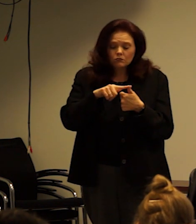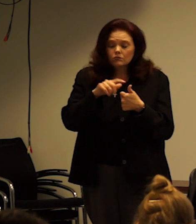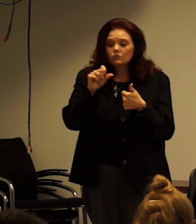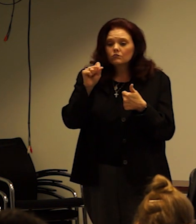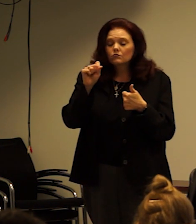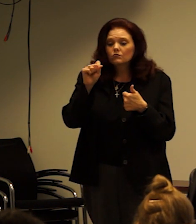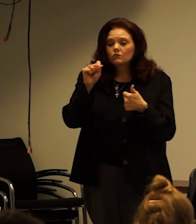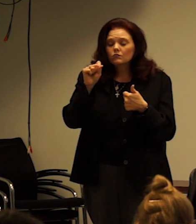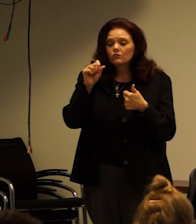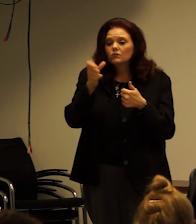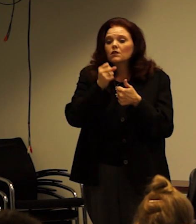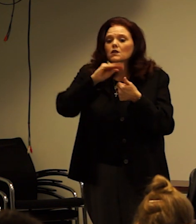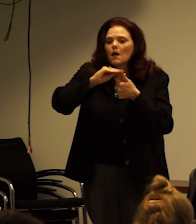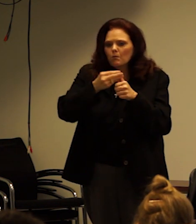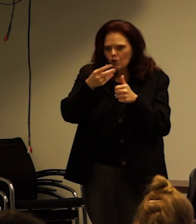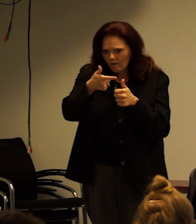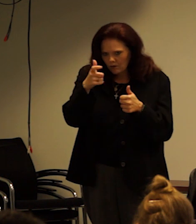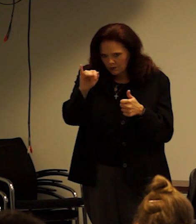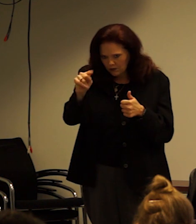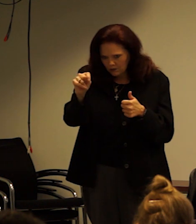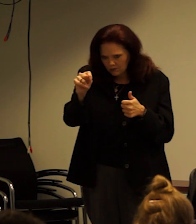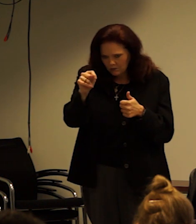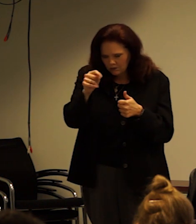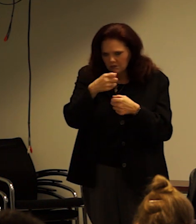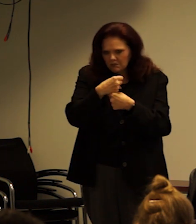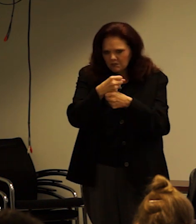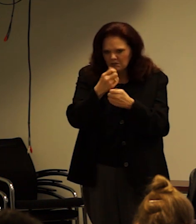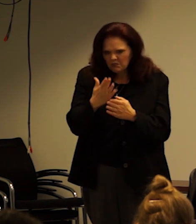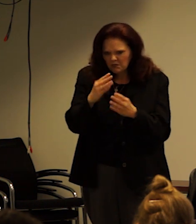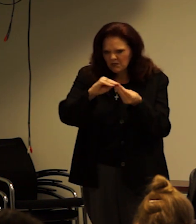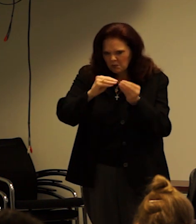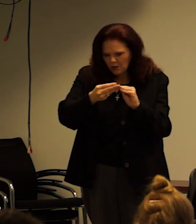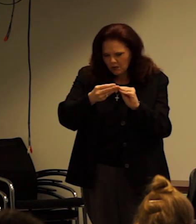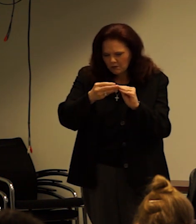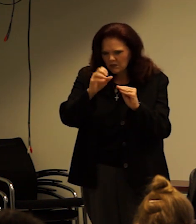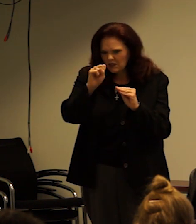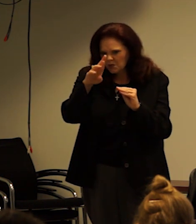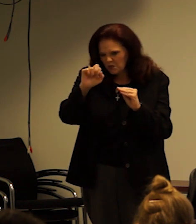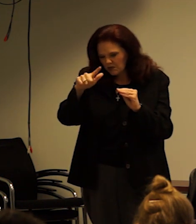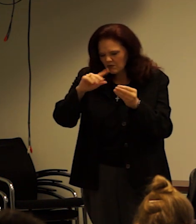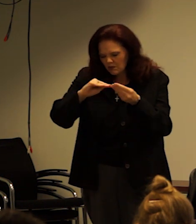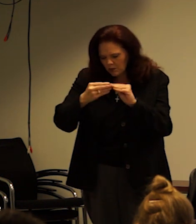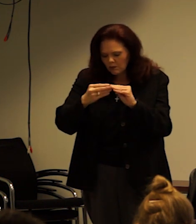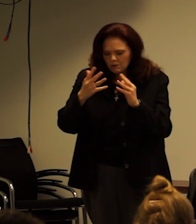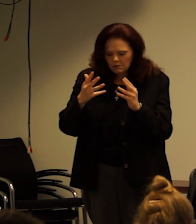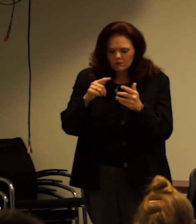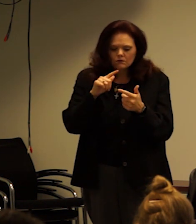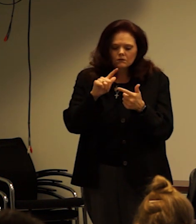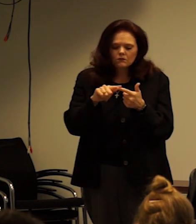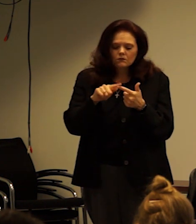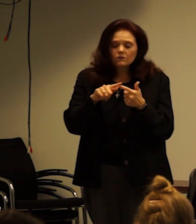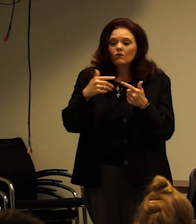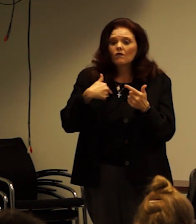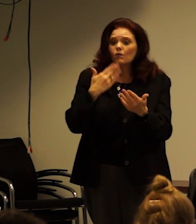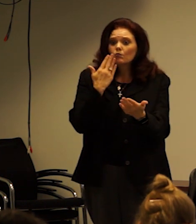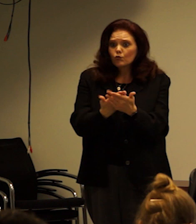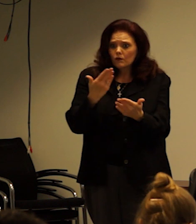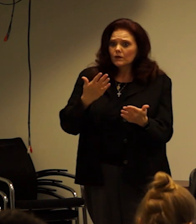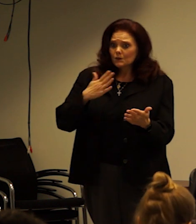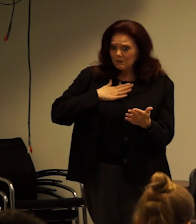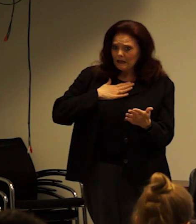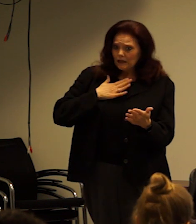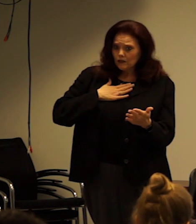the number off of it, the manufacturer's number off of it. That would help. Two, you have proof that you owned